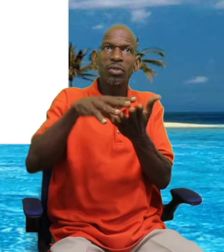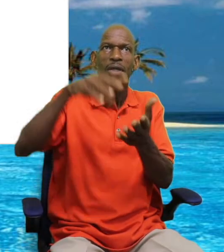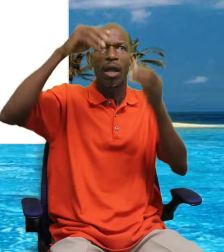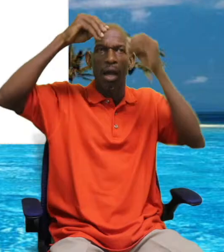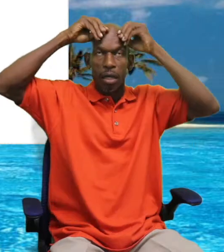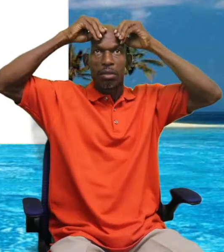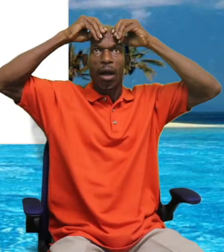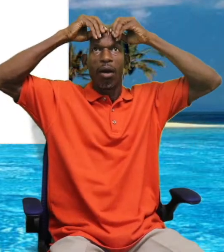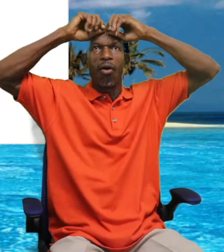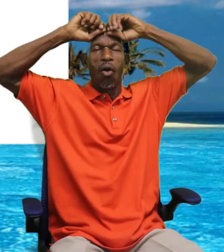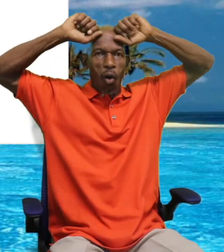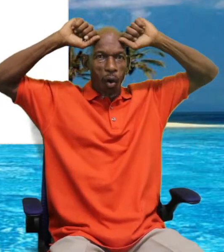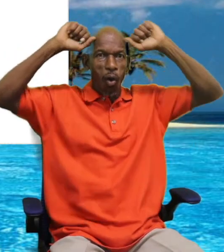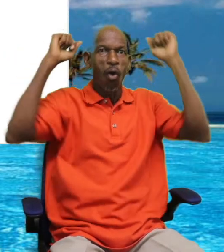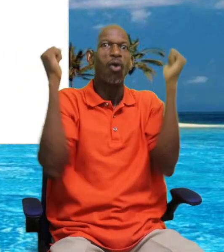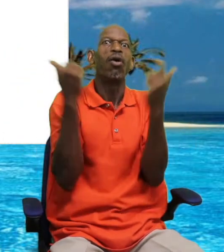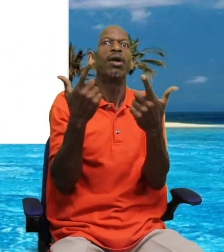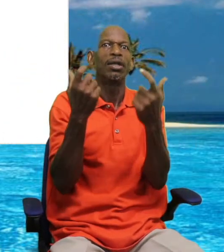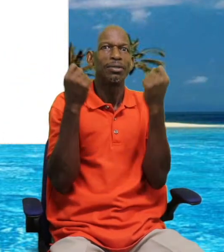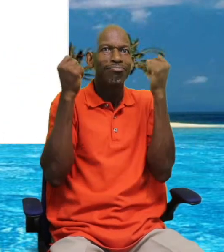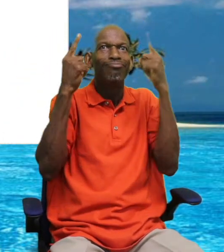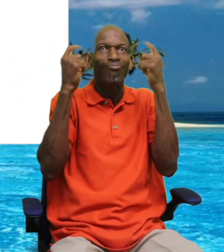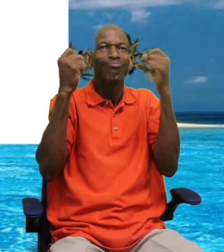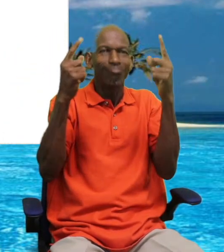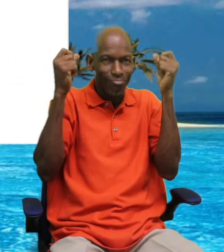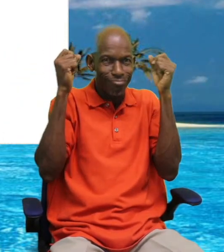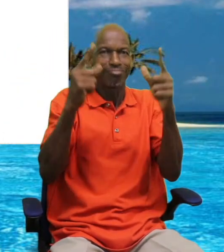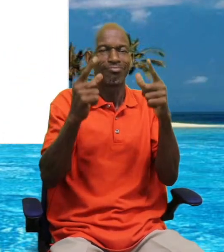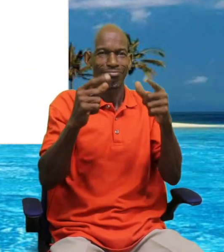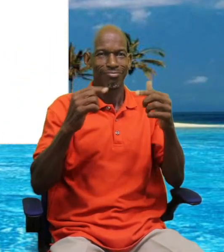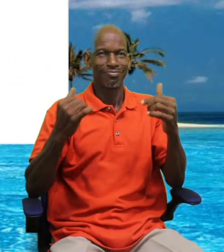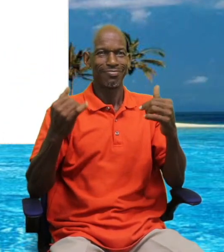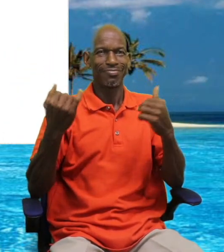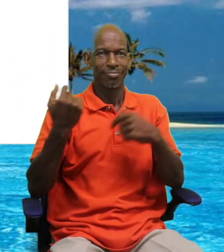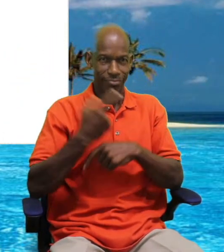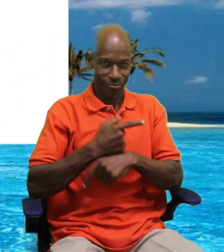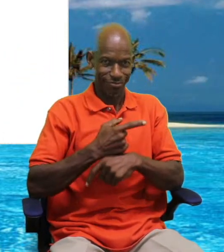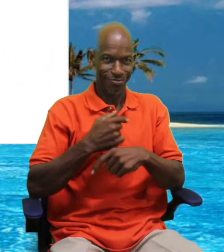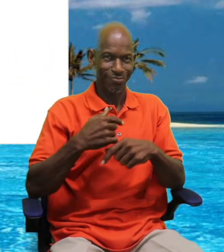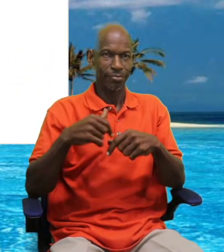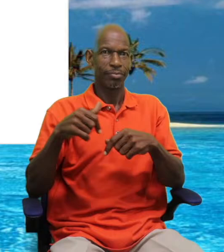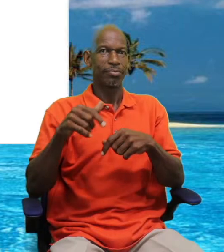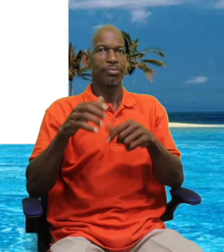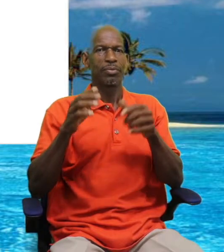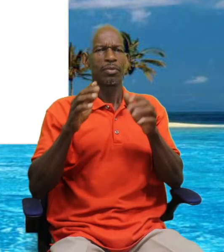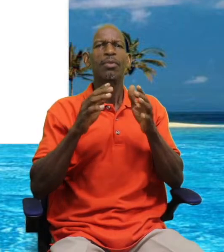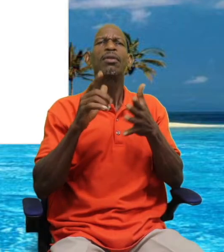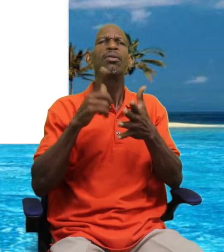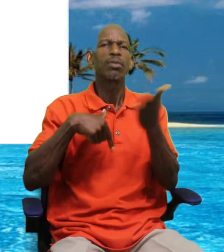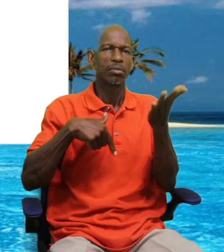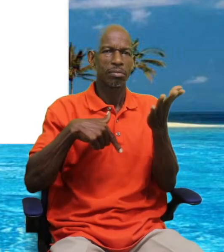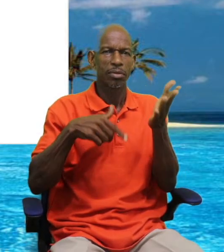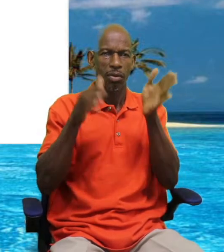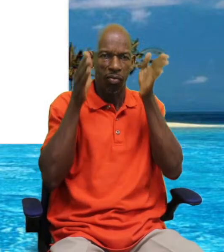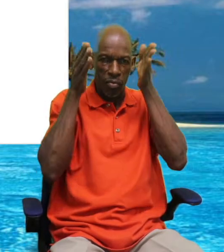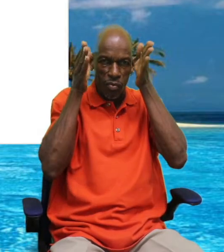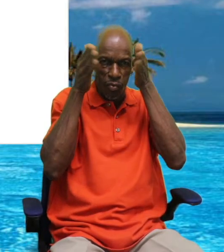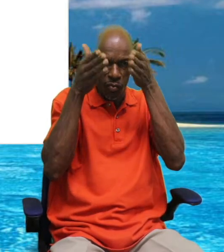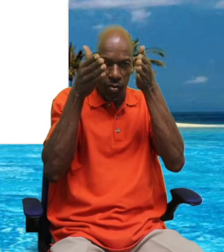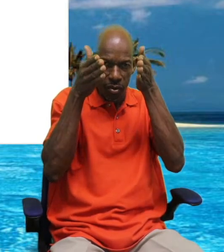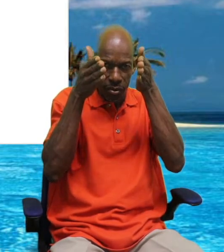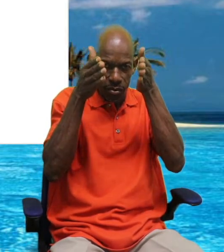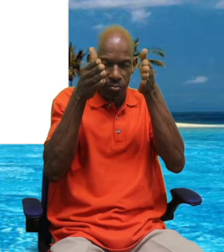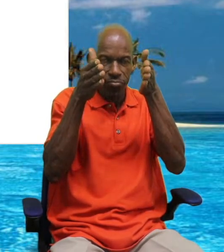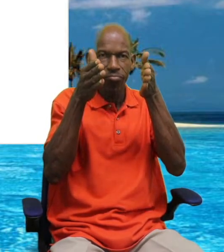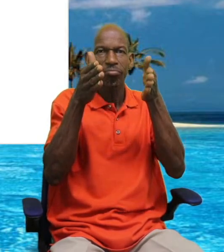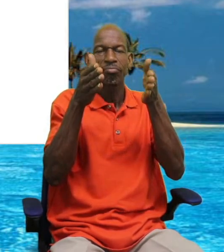understanding English. Right, so today we will be focusing our revision on